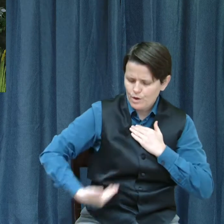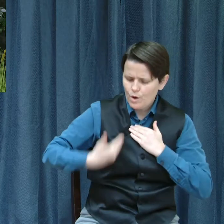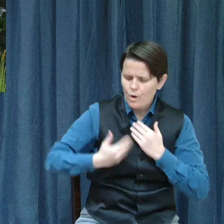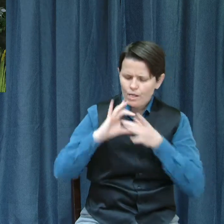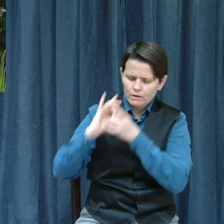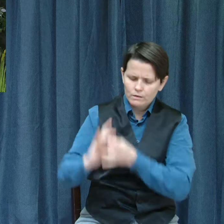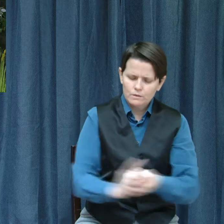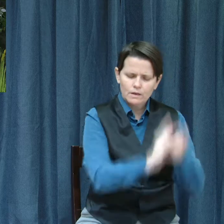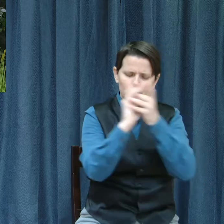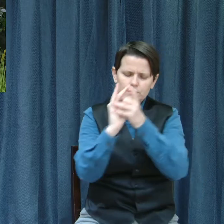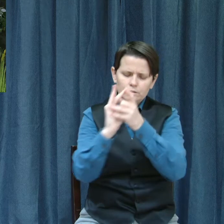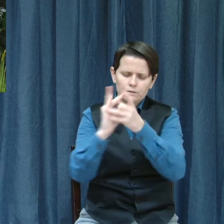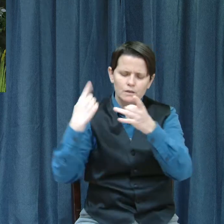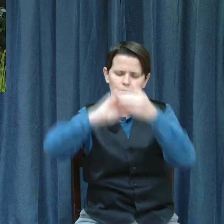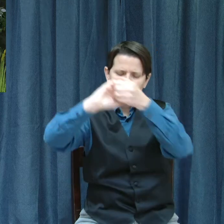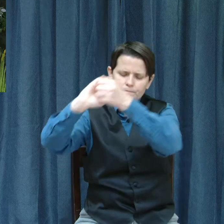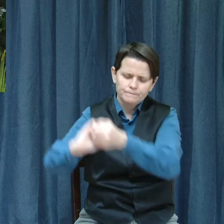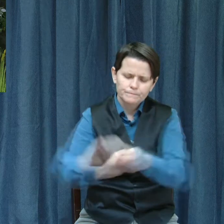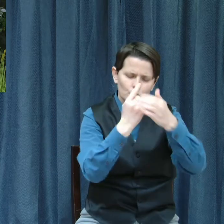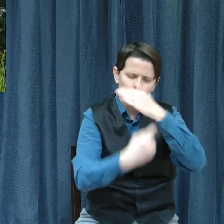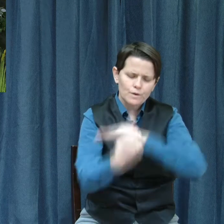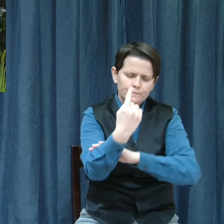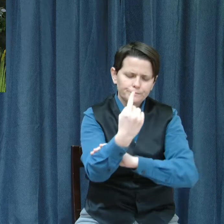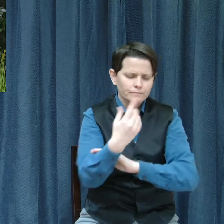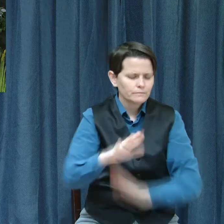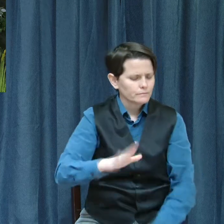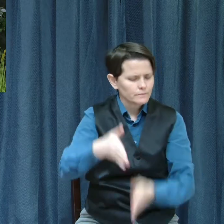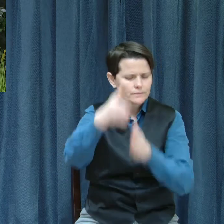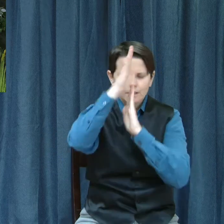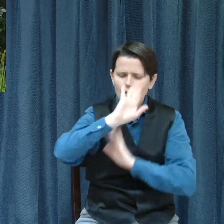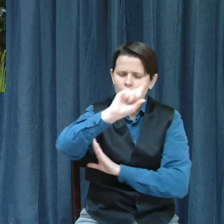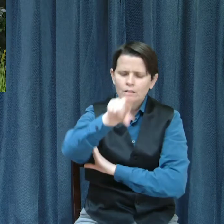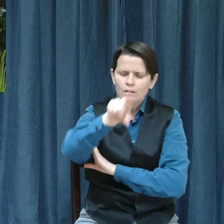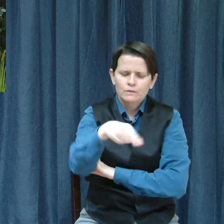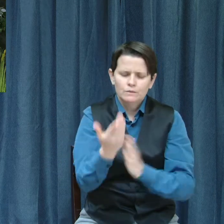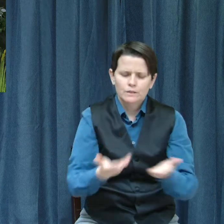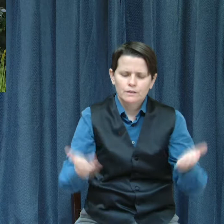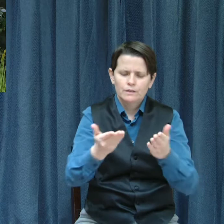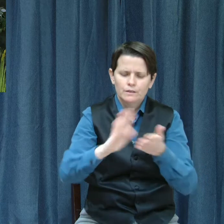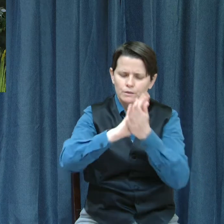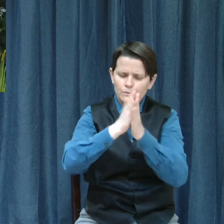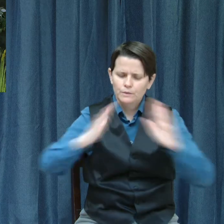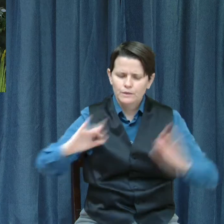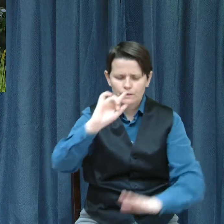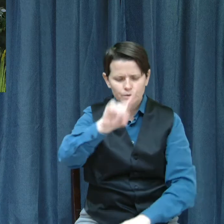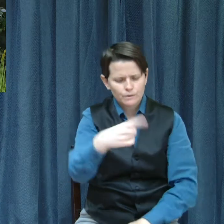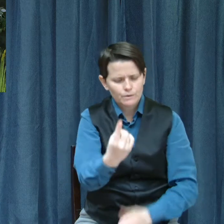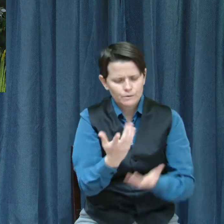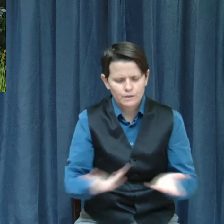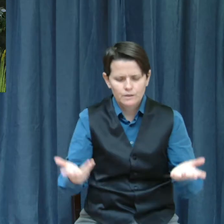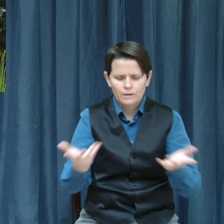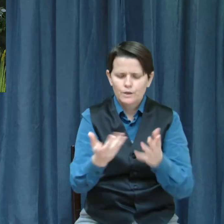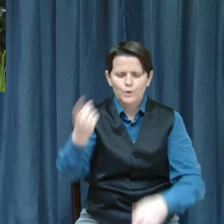one. Nothing but God here. Nothing but peace here. We are that peace. We bless each